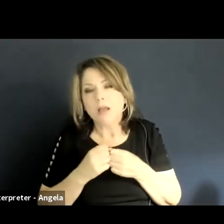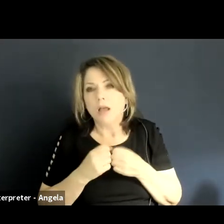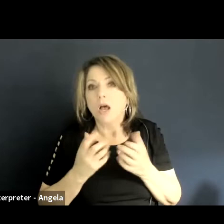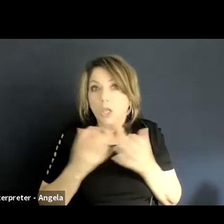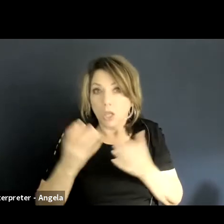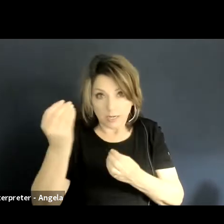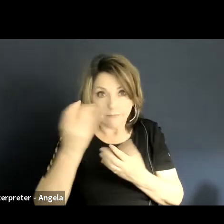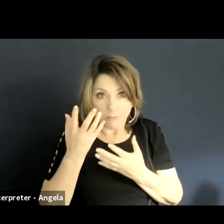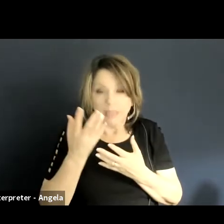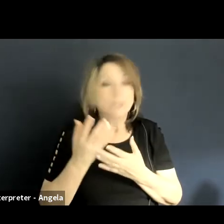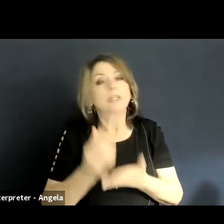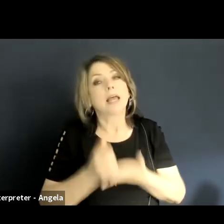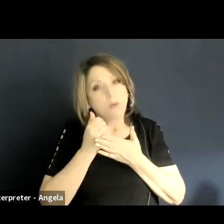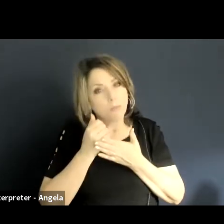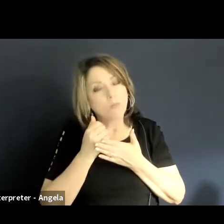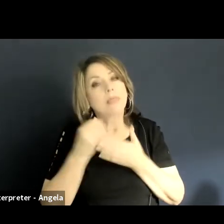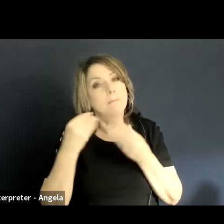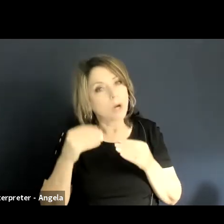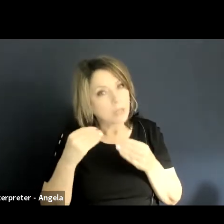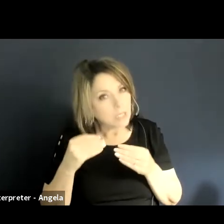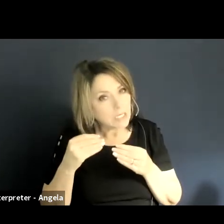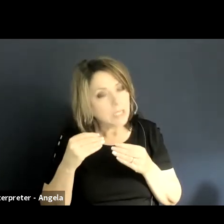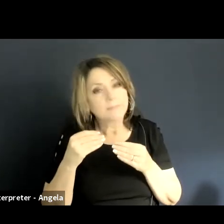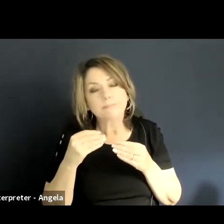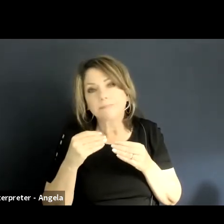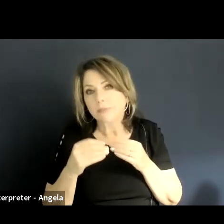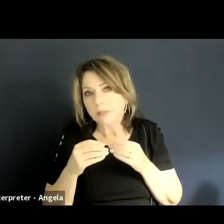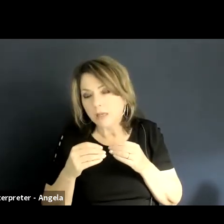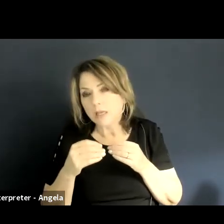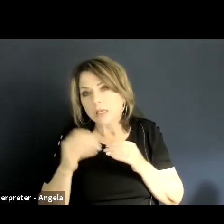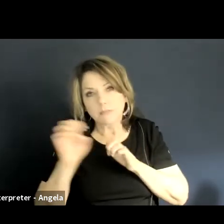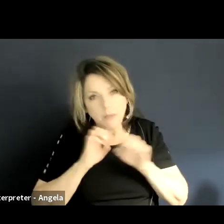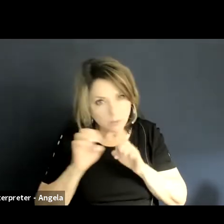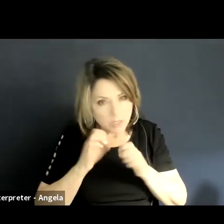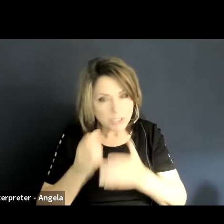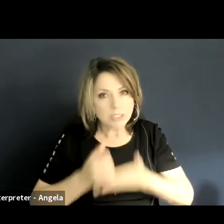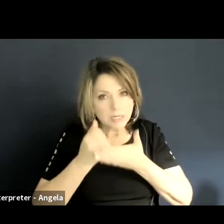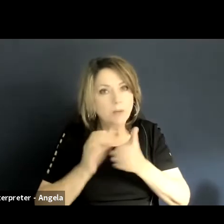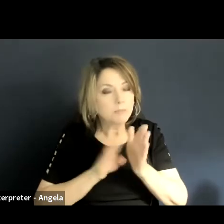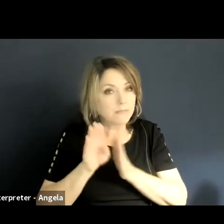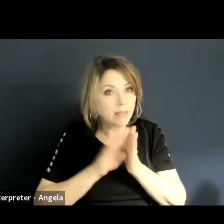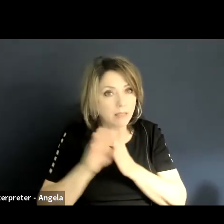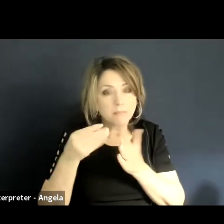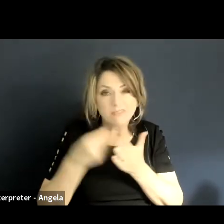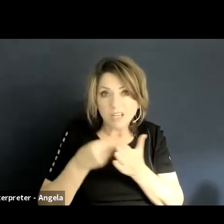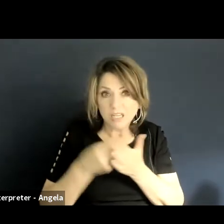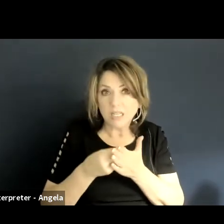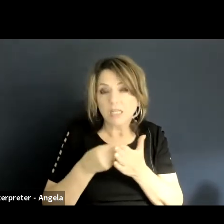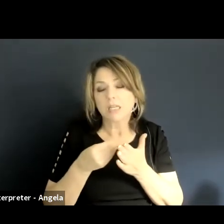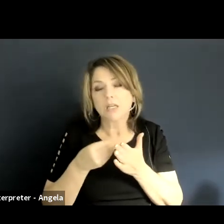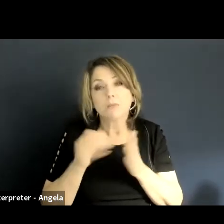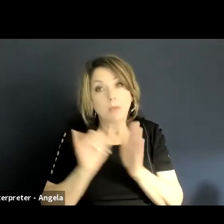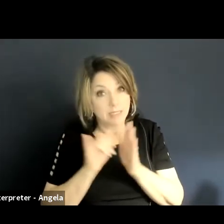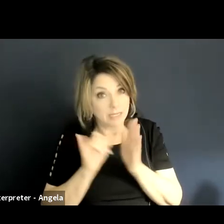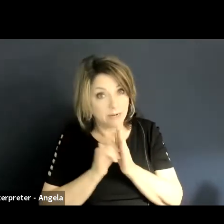our marketing and in our evaluation and helped us in developing the program plan. So that identifying the gap, the